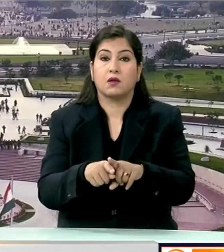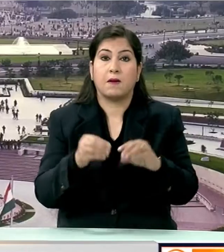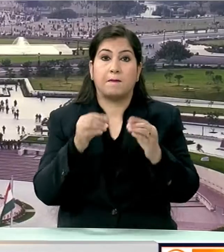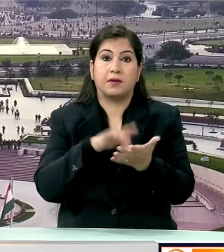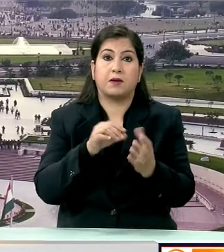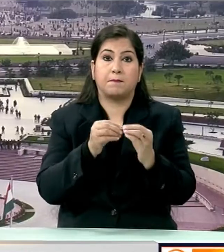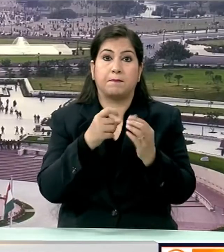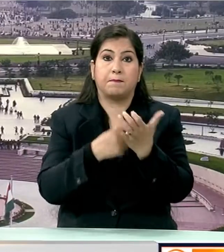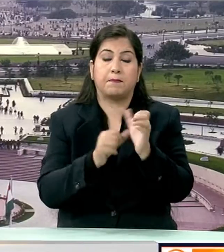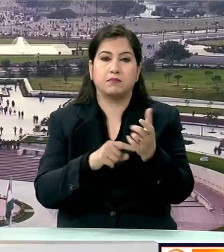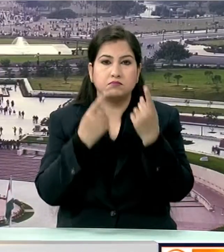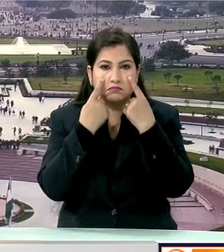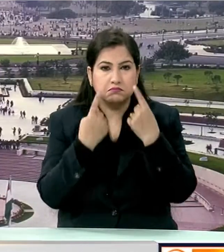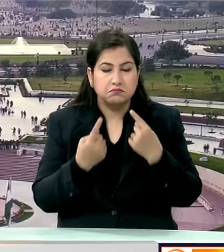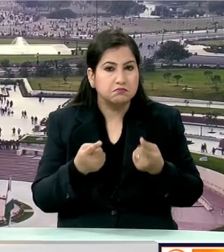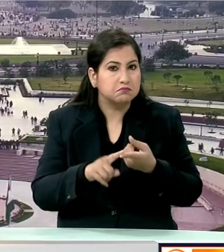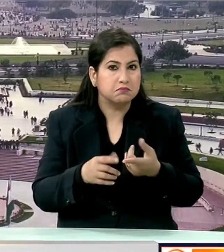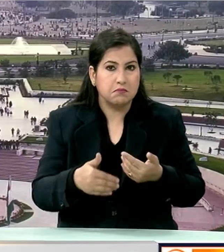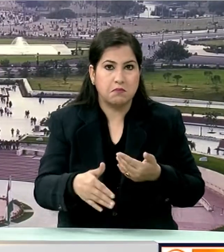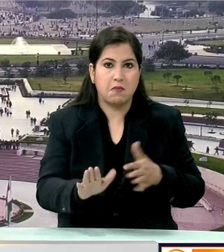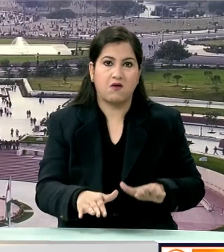is investigating the incident.